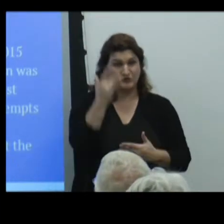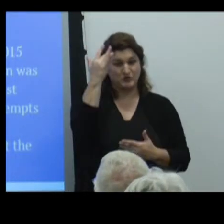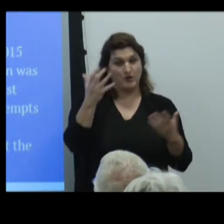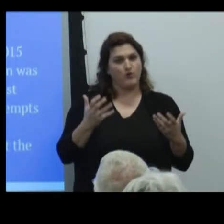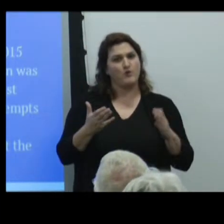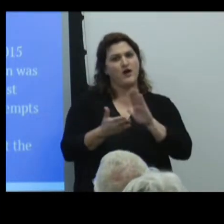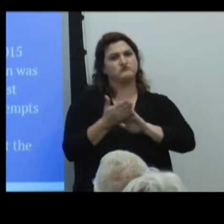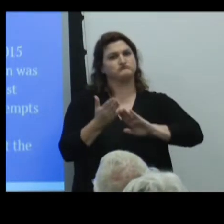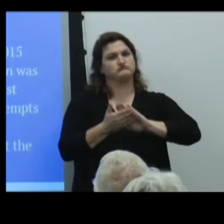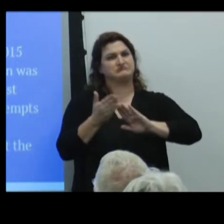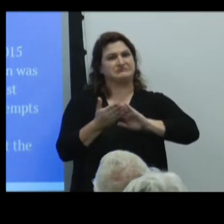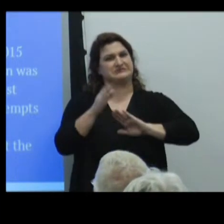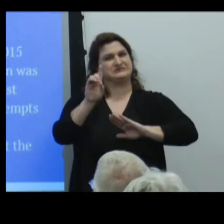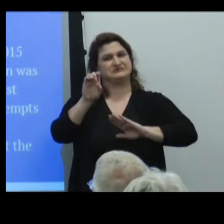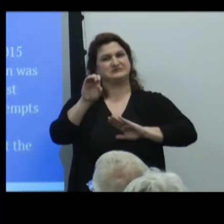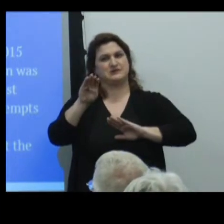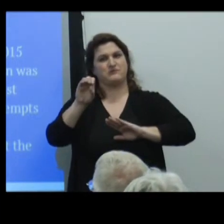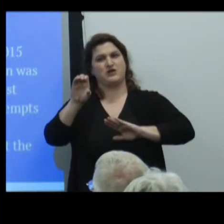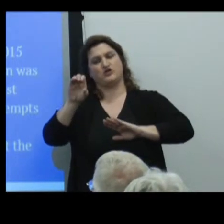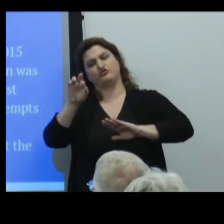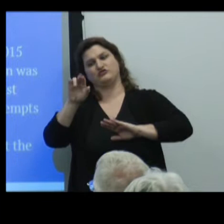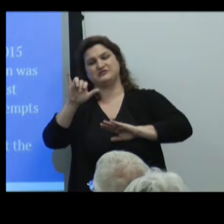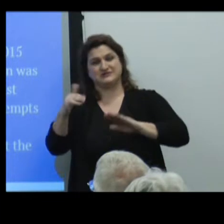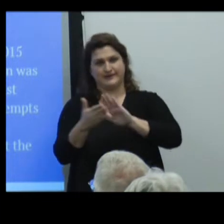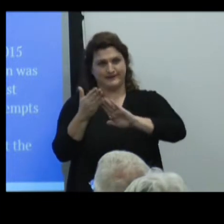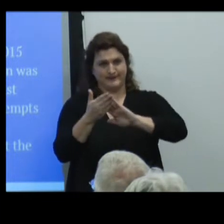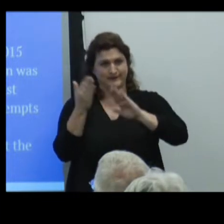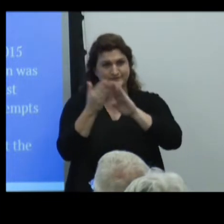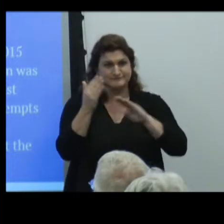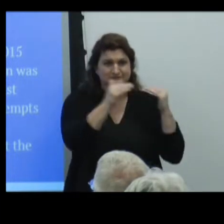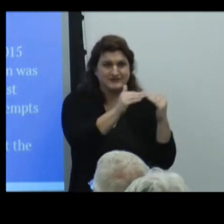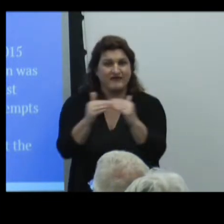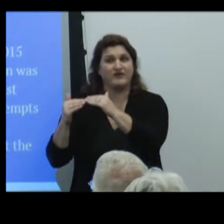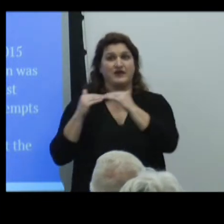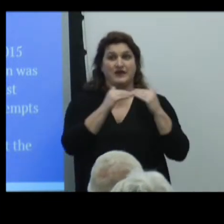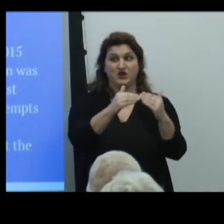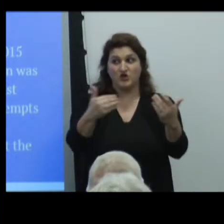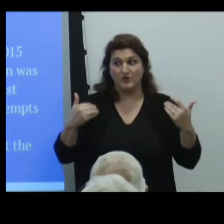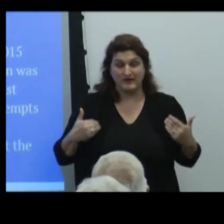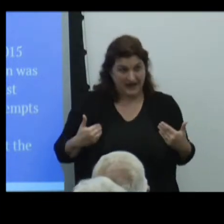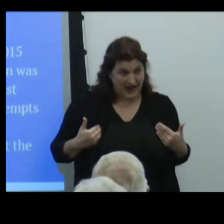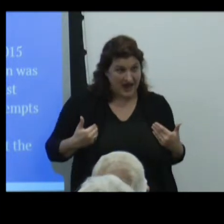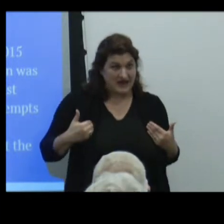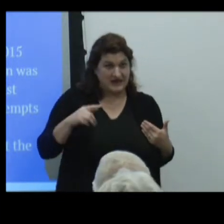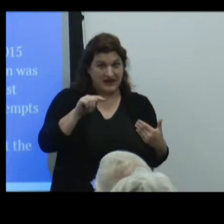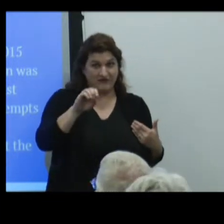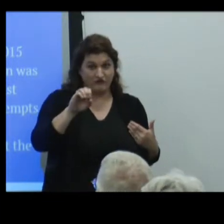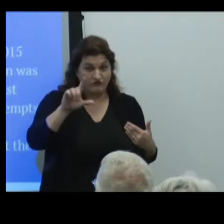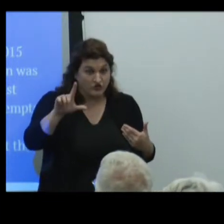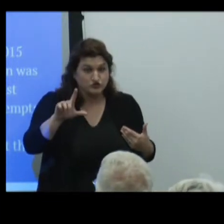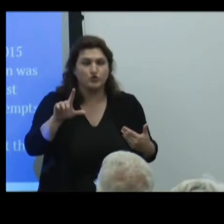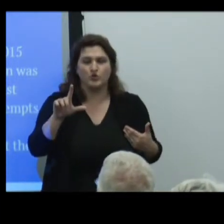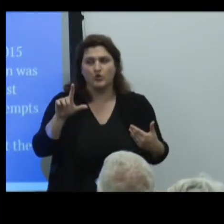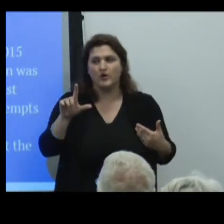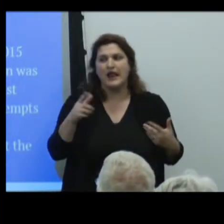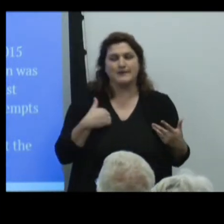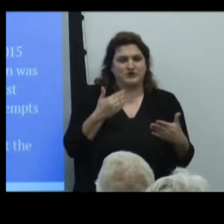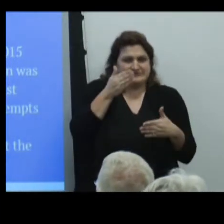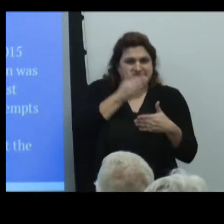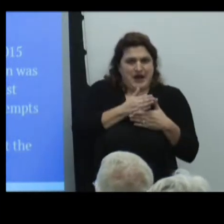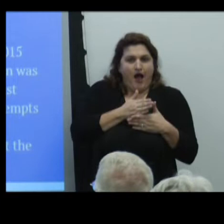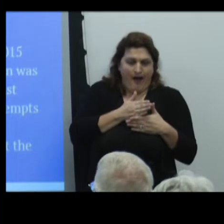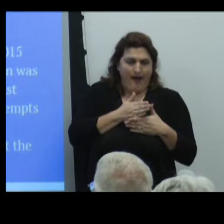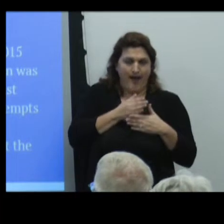to highlight this tool. We have this new tool, and I'm going to stop here because I know other people are dying to talk and tell you more.